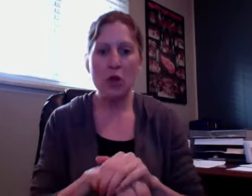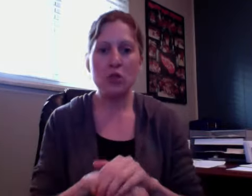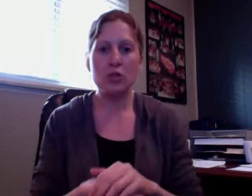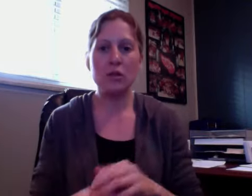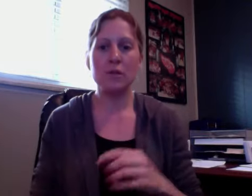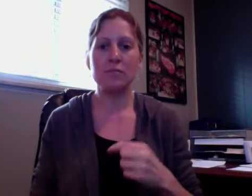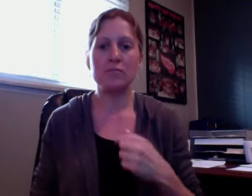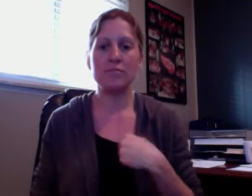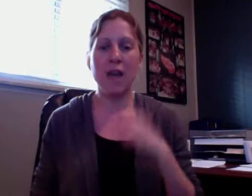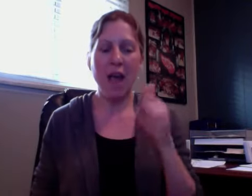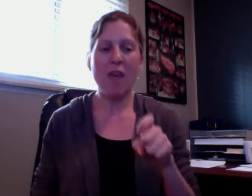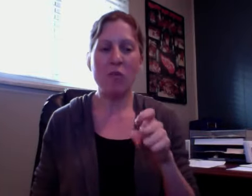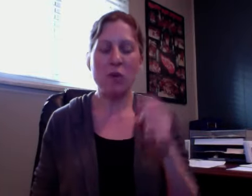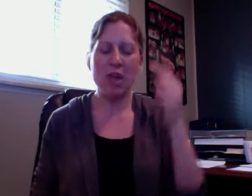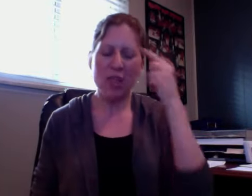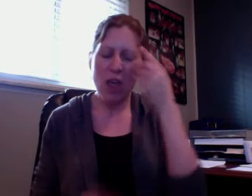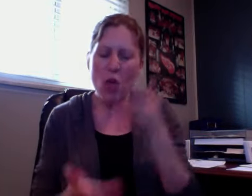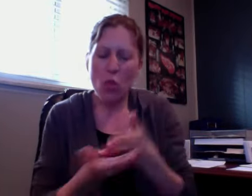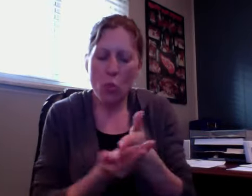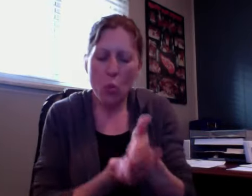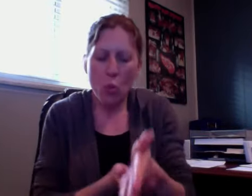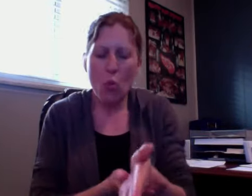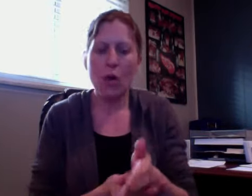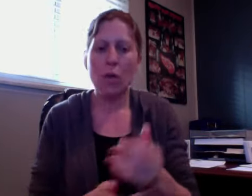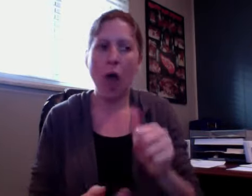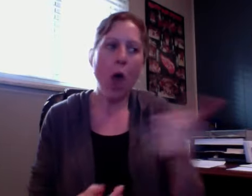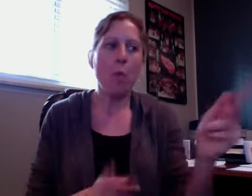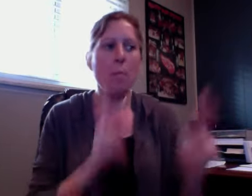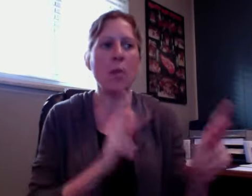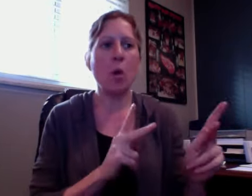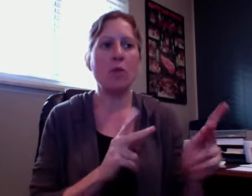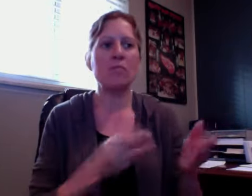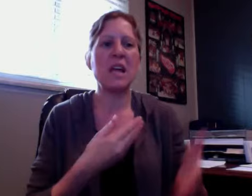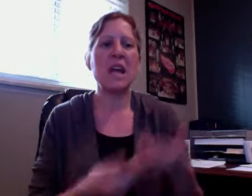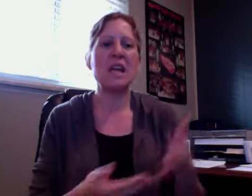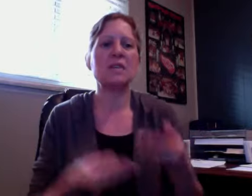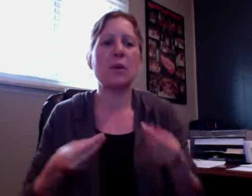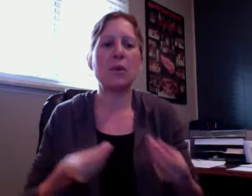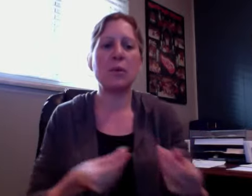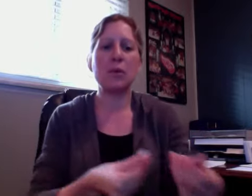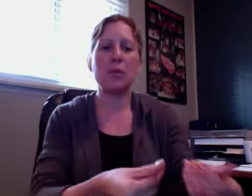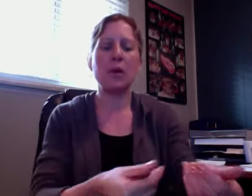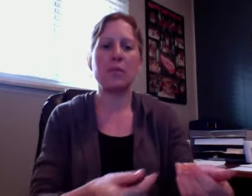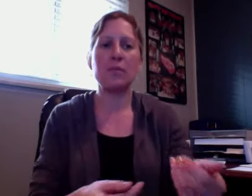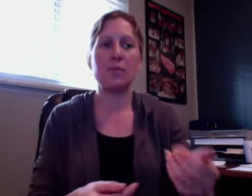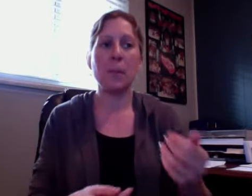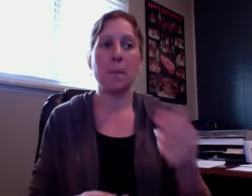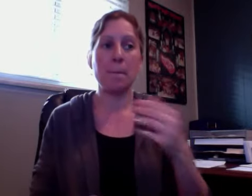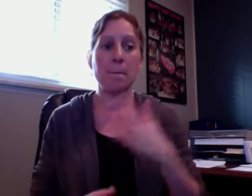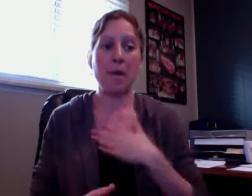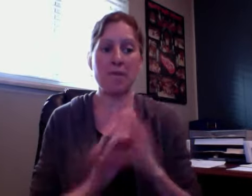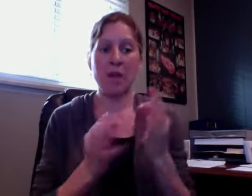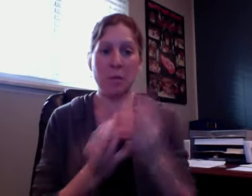just flowed. Another big thing is we are very big into Catholicism, and I do remember that my first